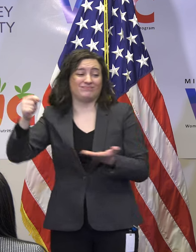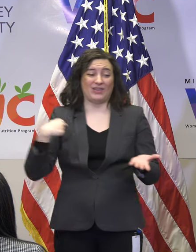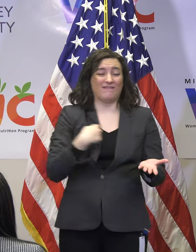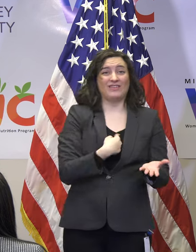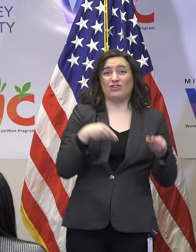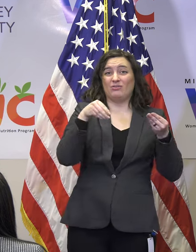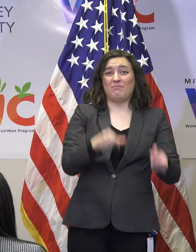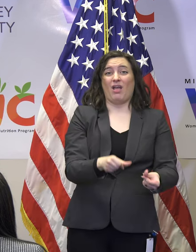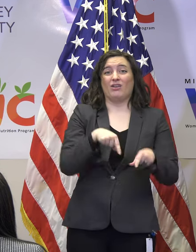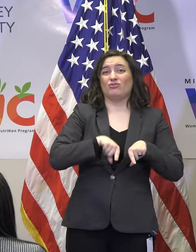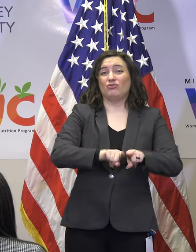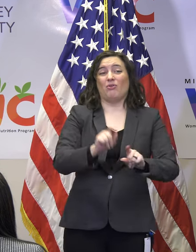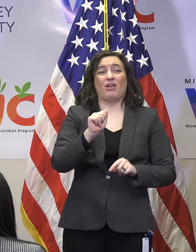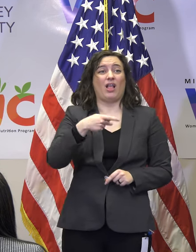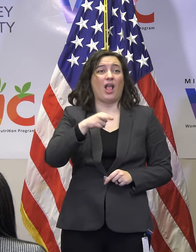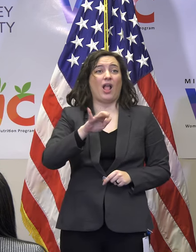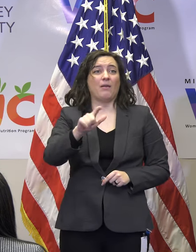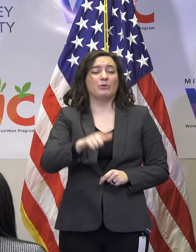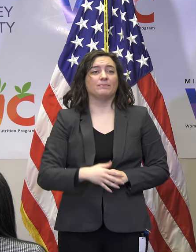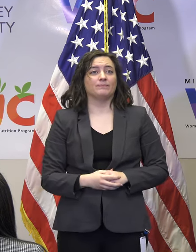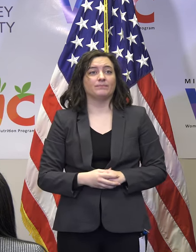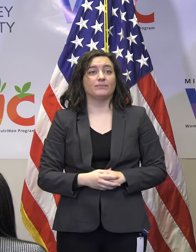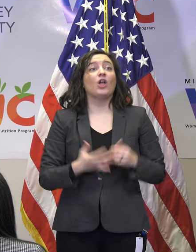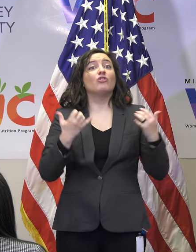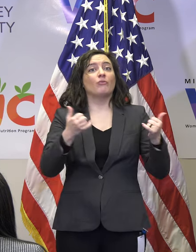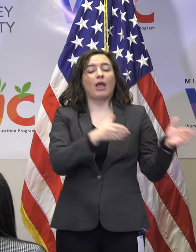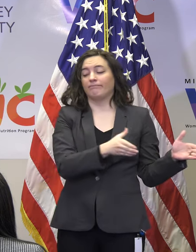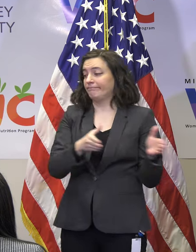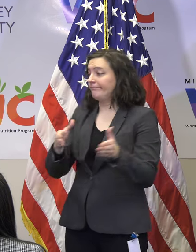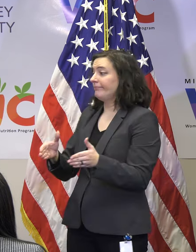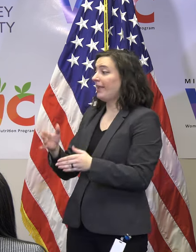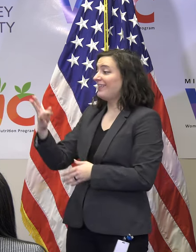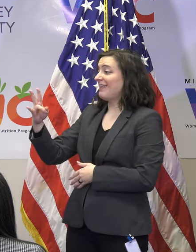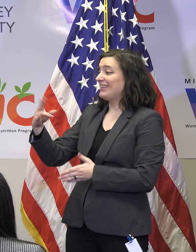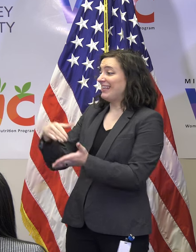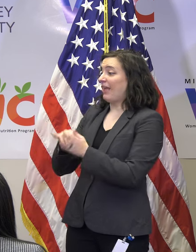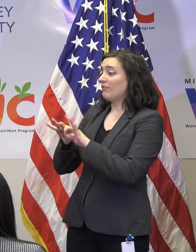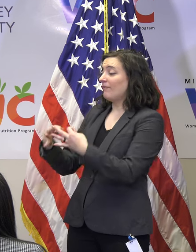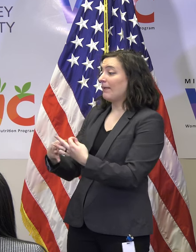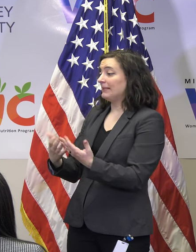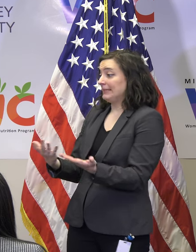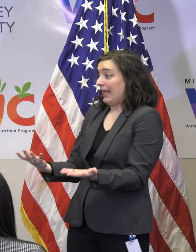families. What are you going to tell those 17,000 families in this county?